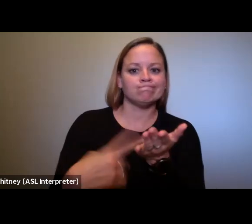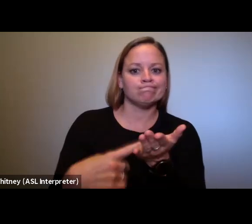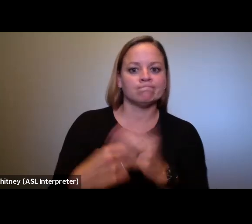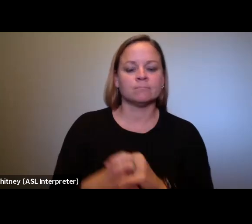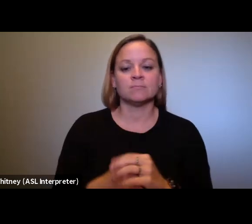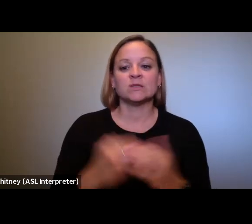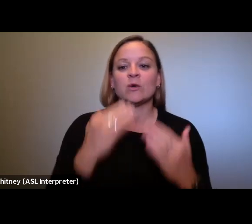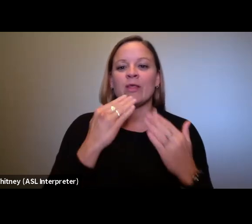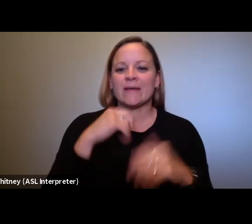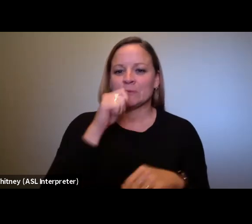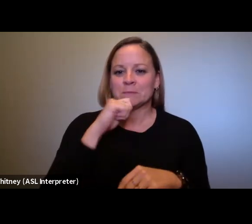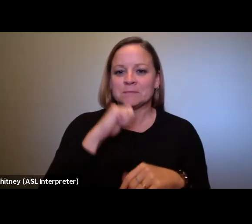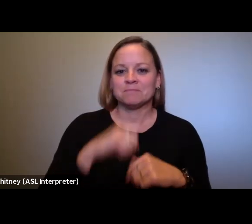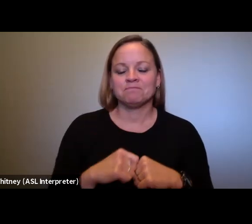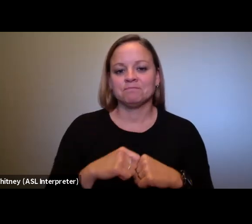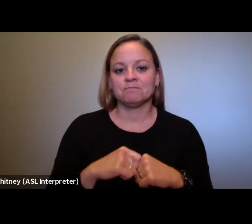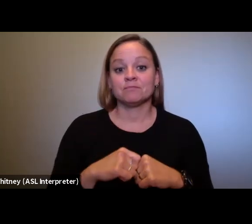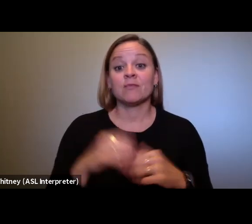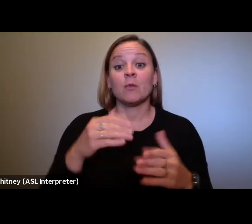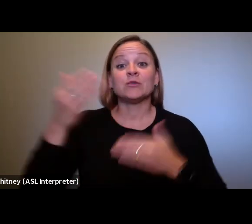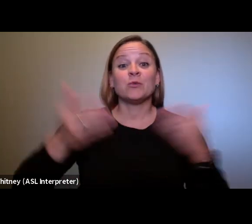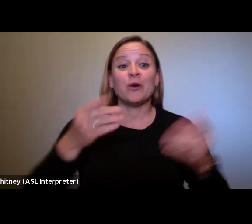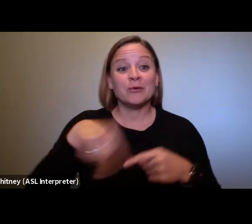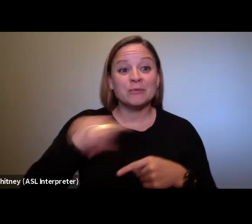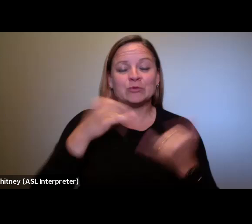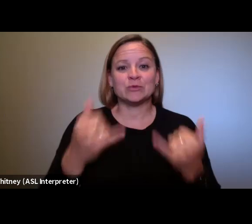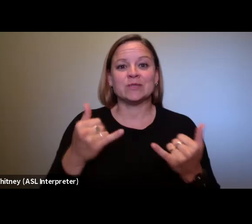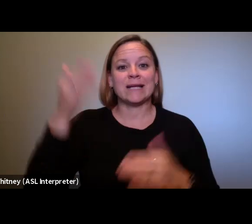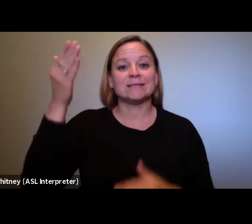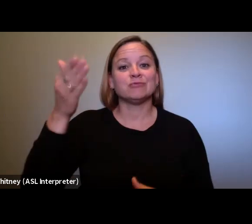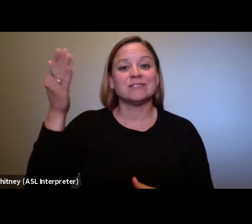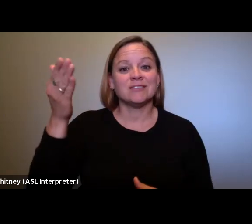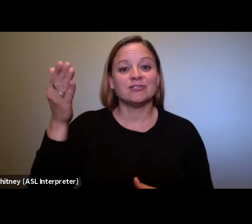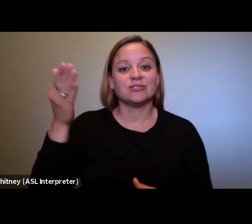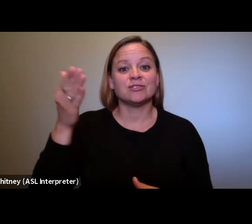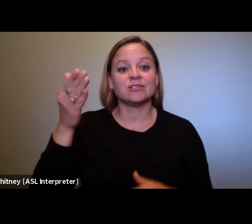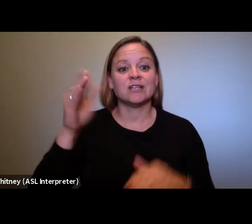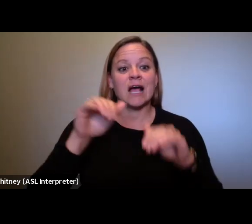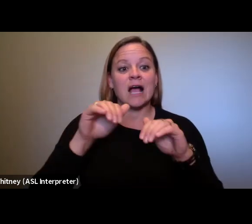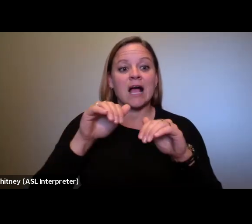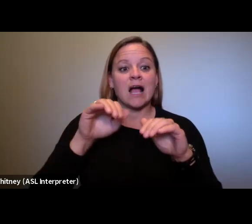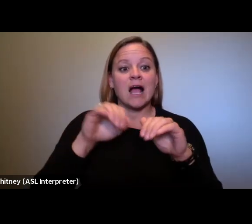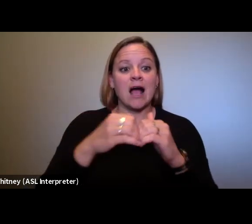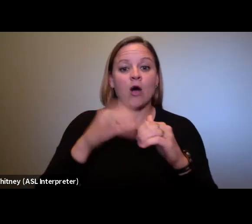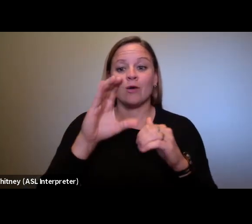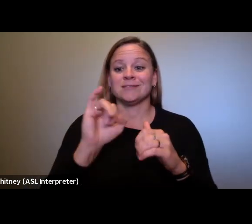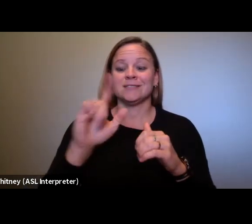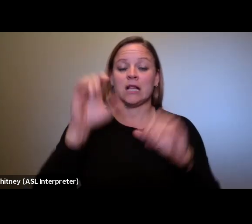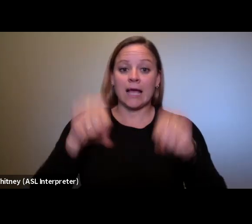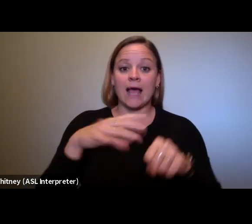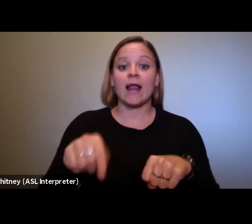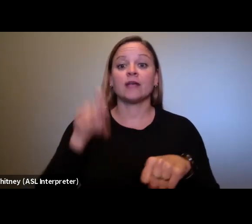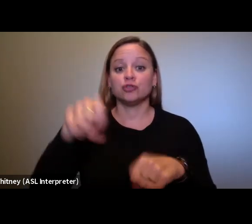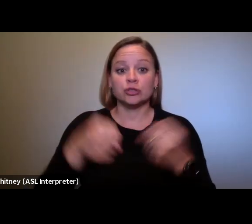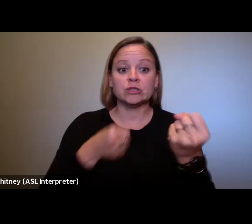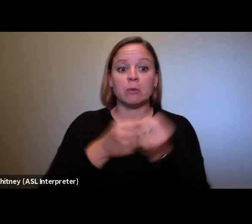So thanks for bearing with us. I want to welcome you all to today's presentation, How CILs Can and Should Support